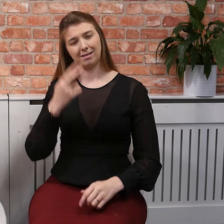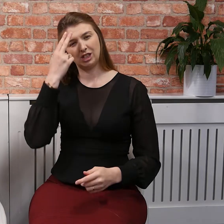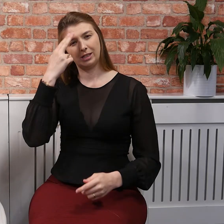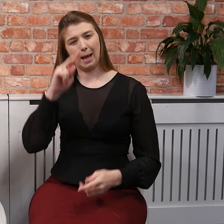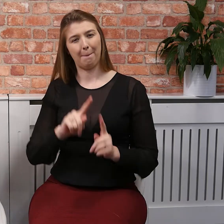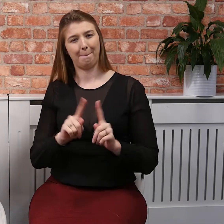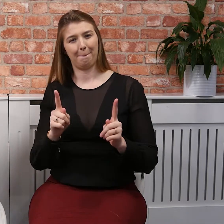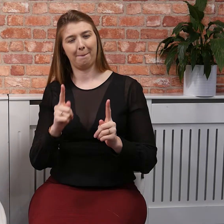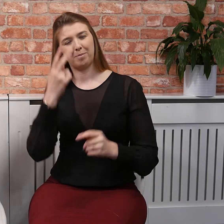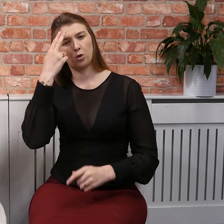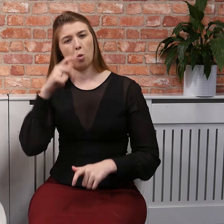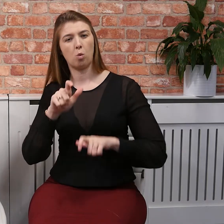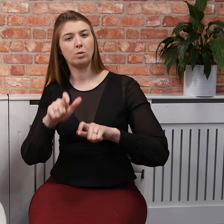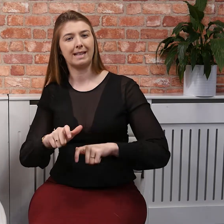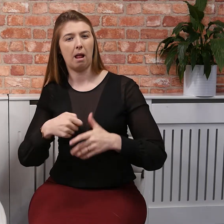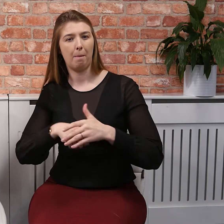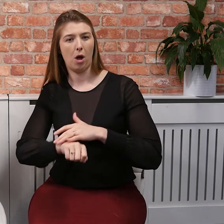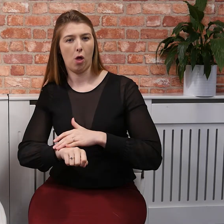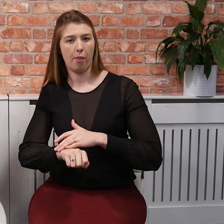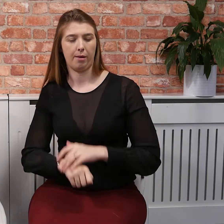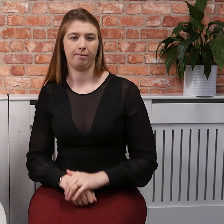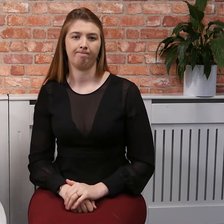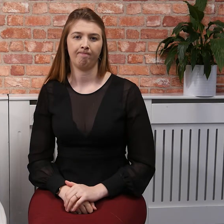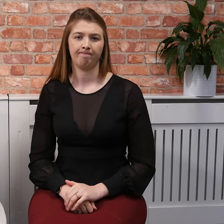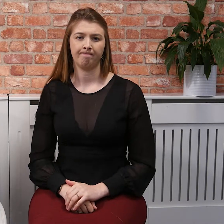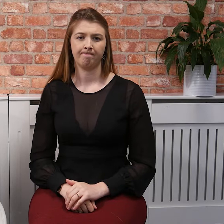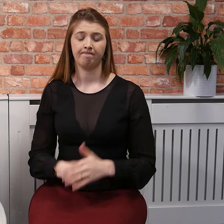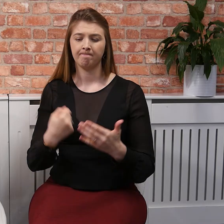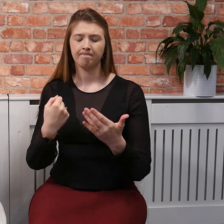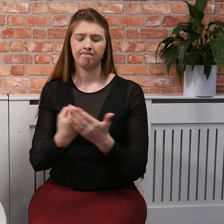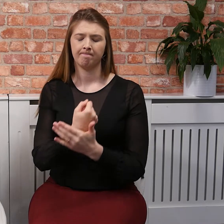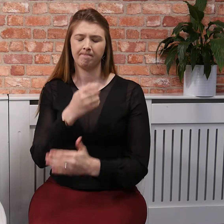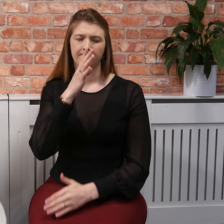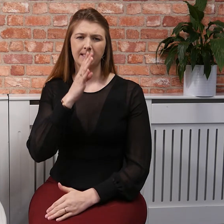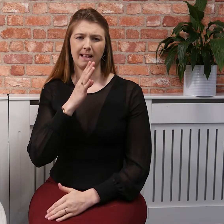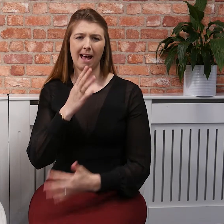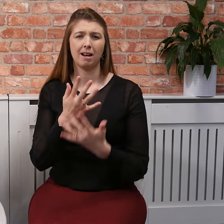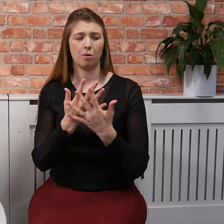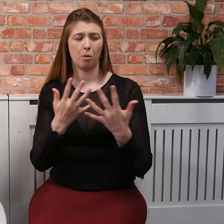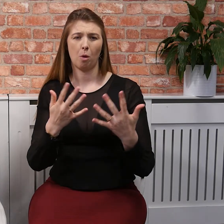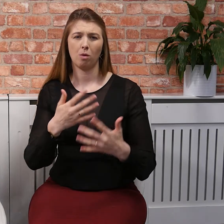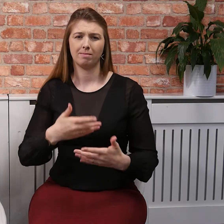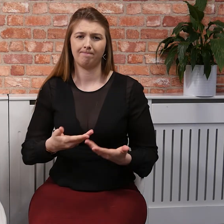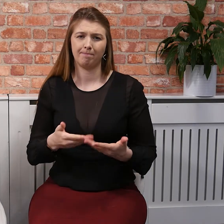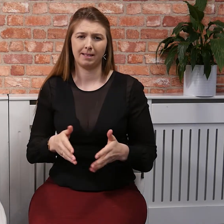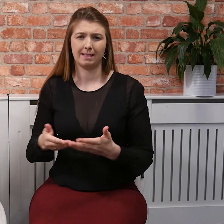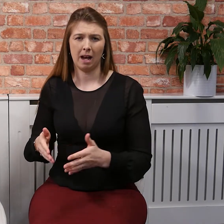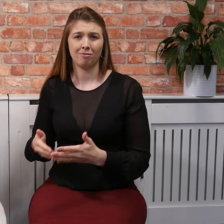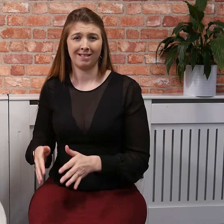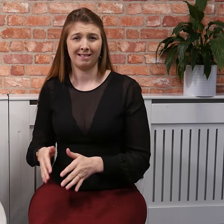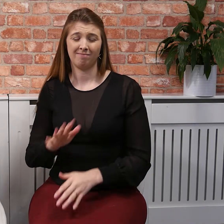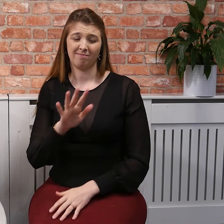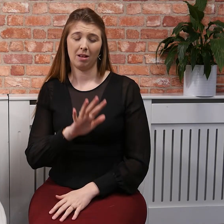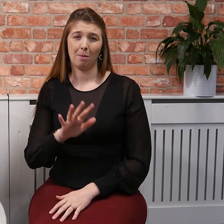Sadly, miscarriage is horribly common. Around 1 in 4 or 1 in 5 pregnancies ends that